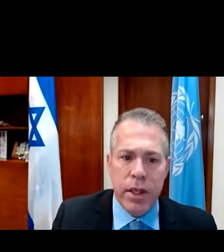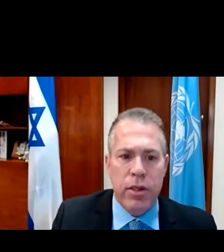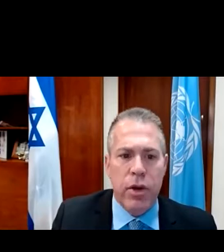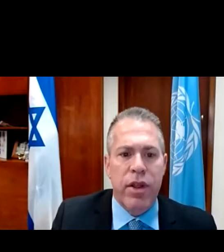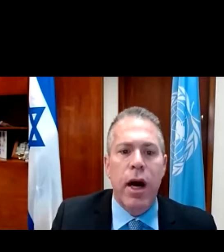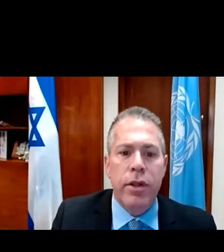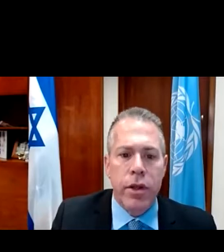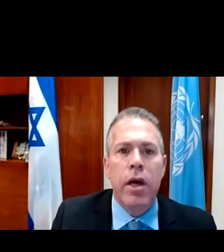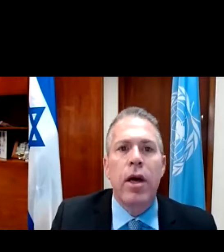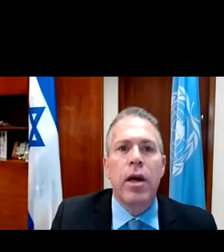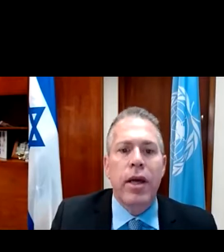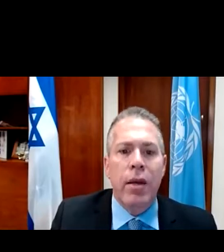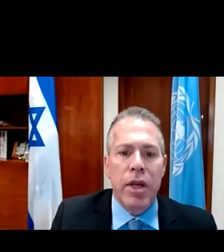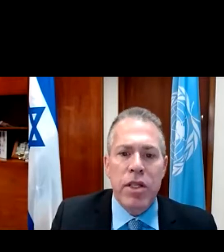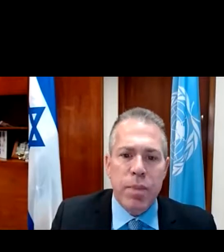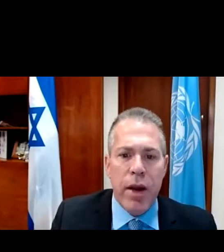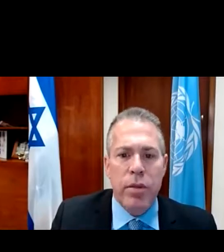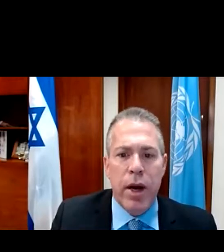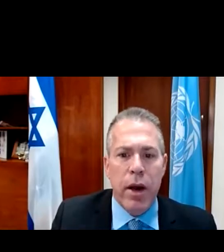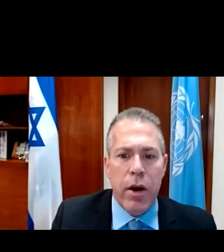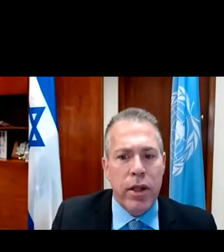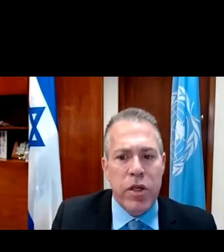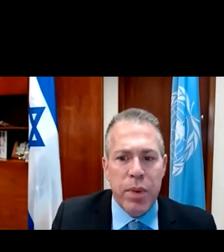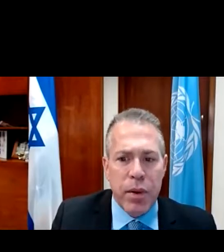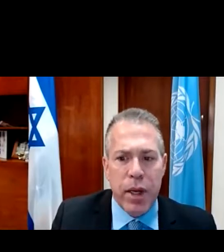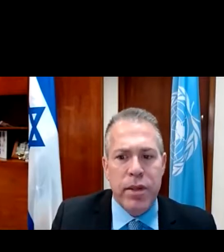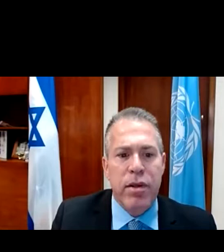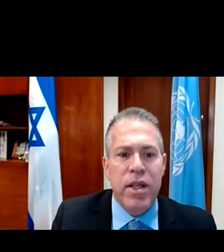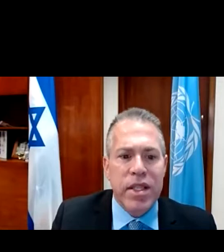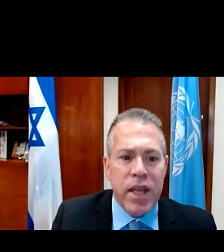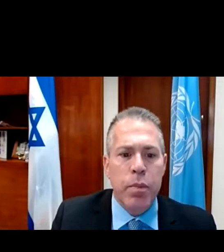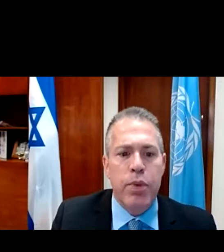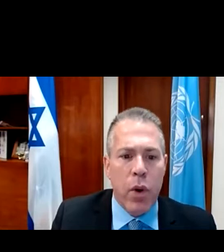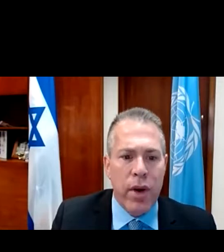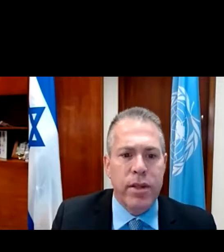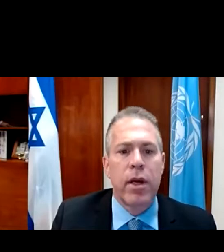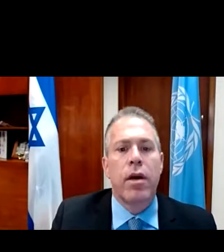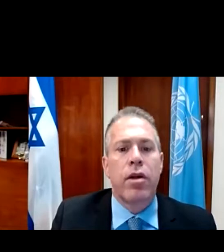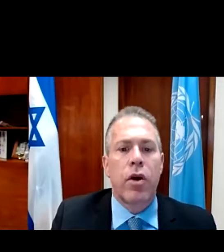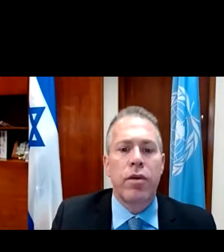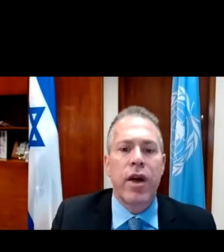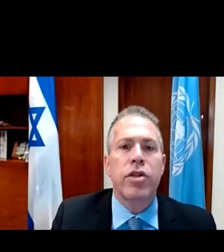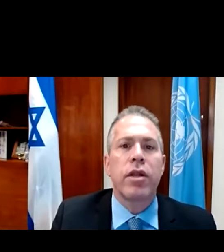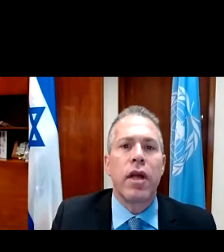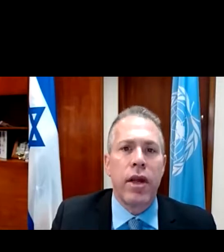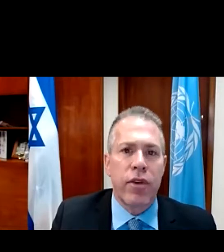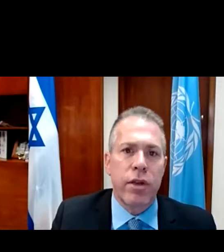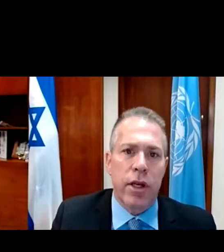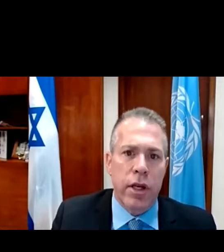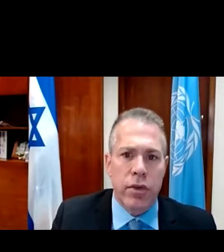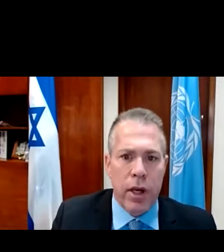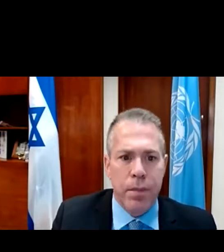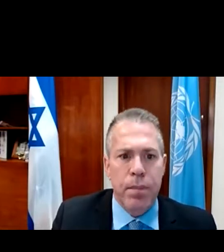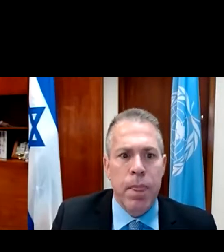CRPD so that others can be inspired by her and experience the same progress the convention delivered